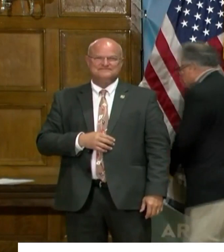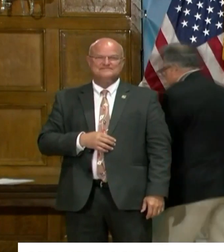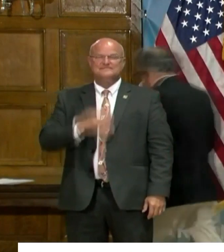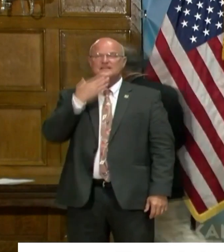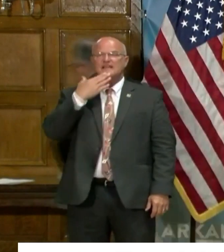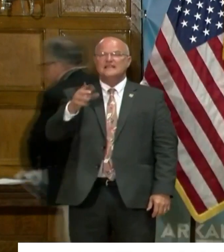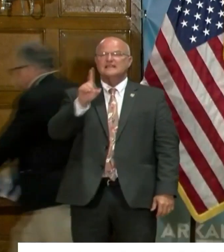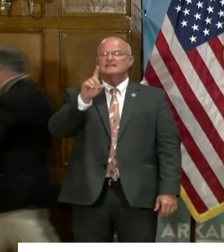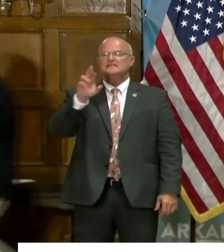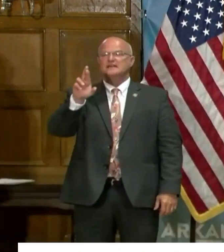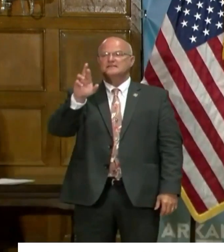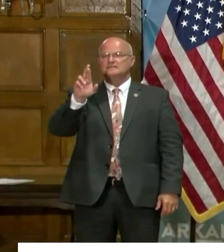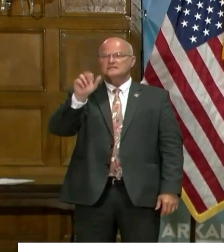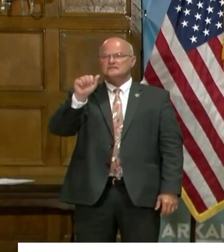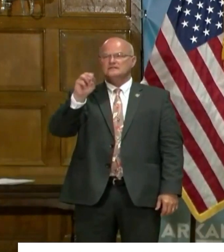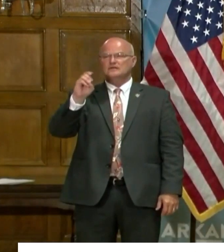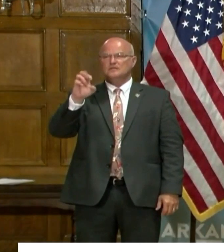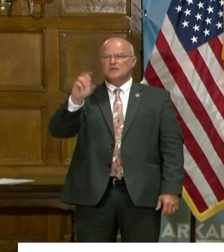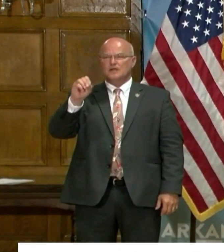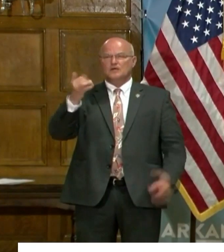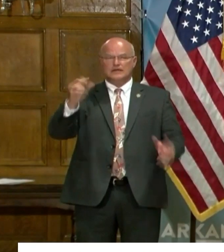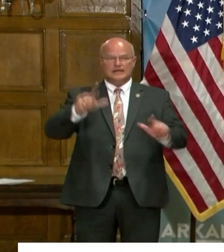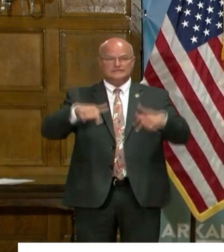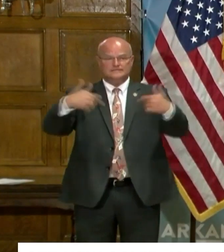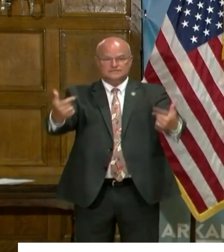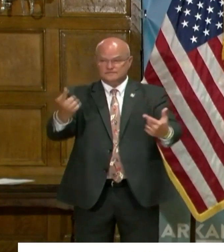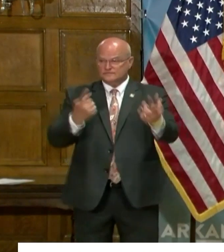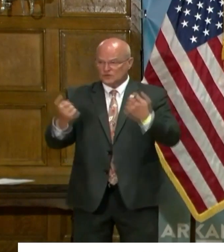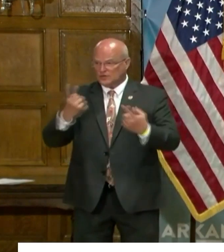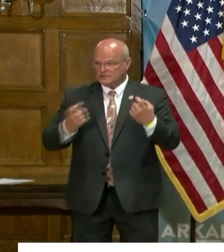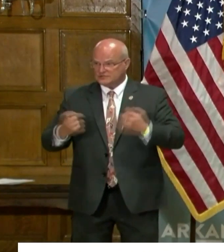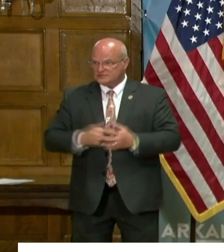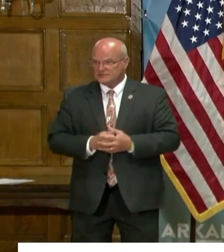Thank you, Dr. Romero, and with that, we'll turn it over to questions.